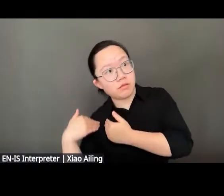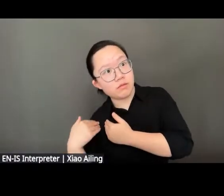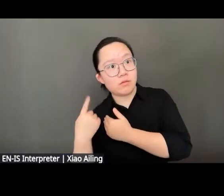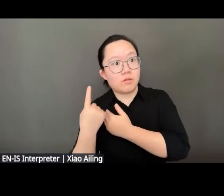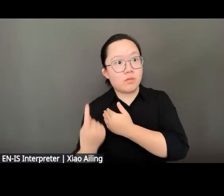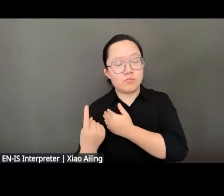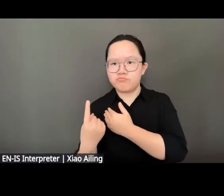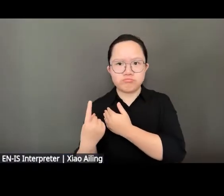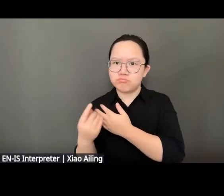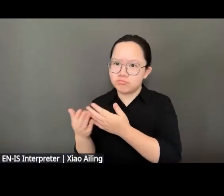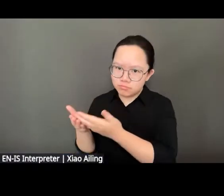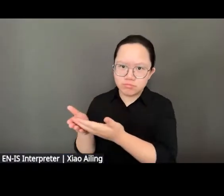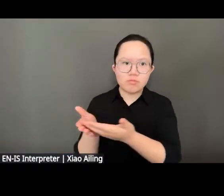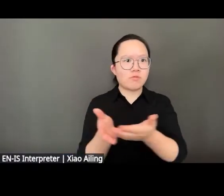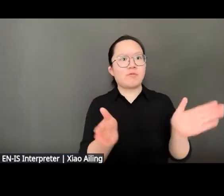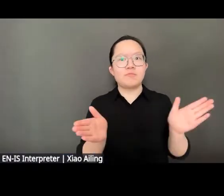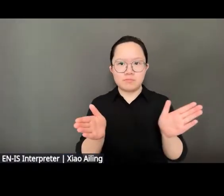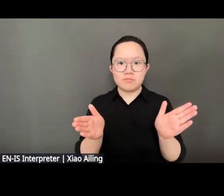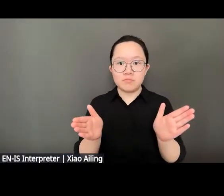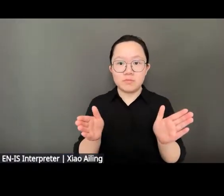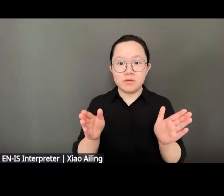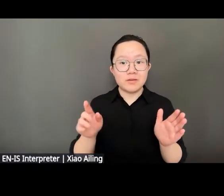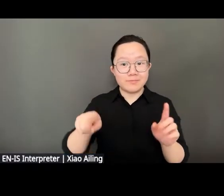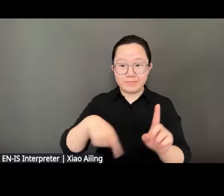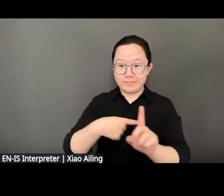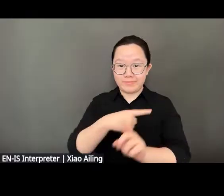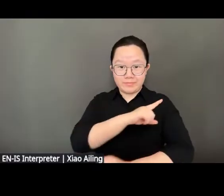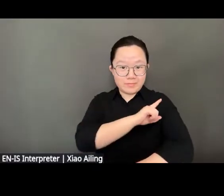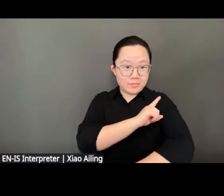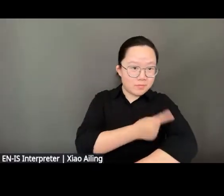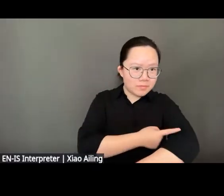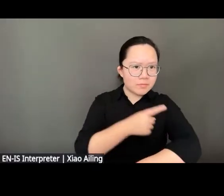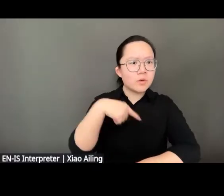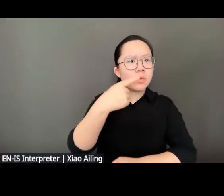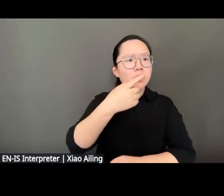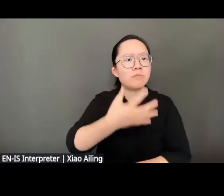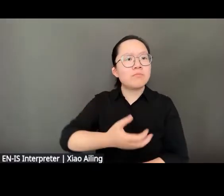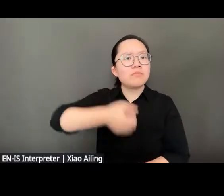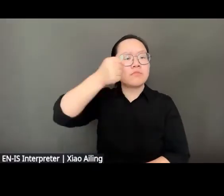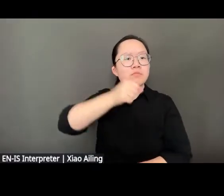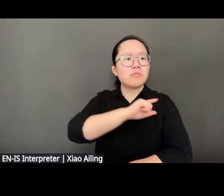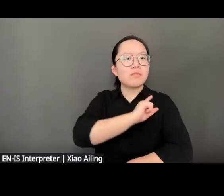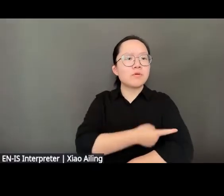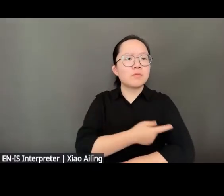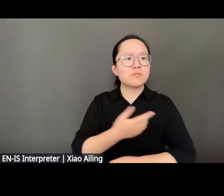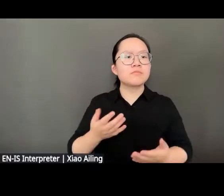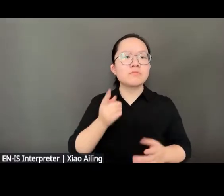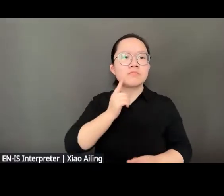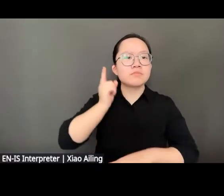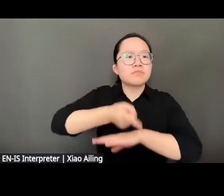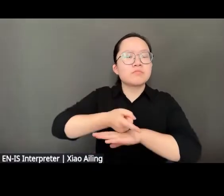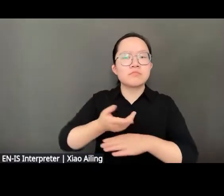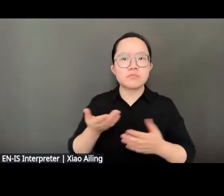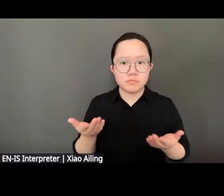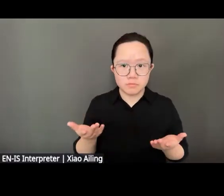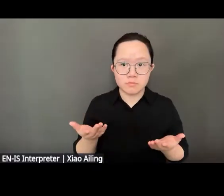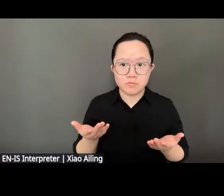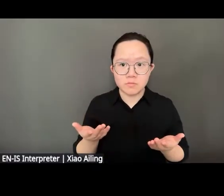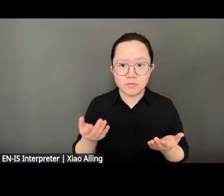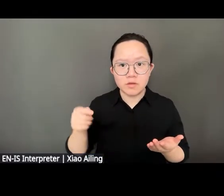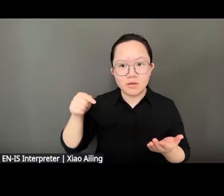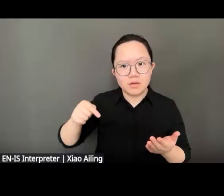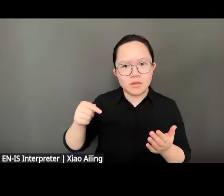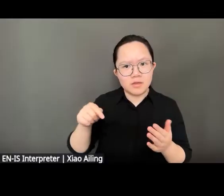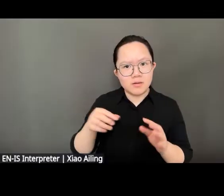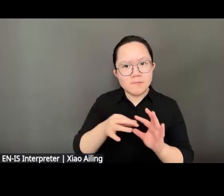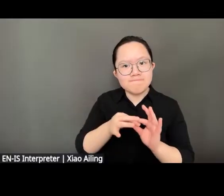the communities that we want to and claim to serve. If we take seriously the idea of leaving